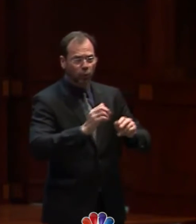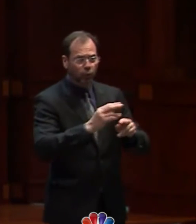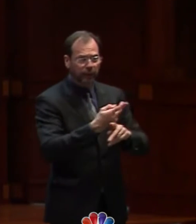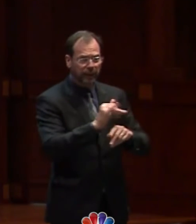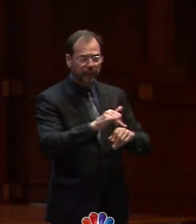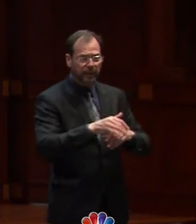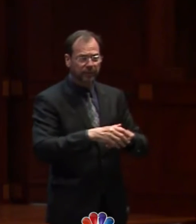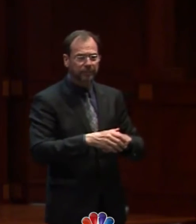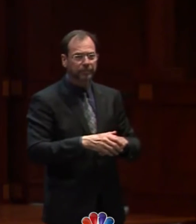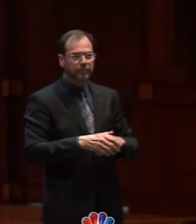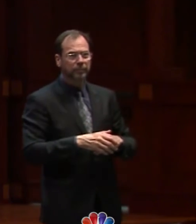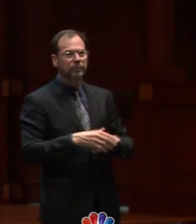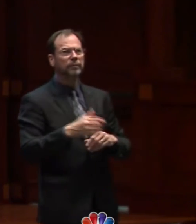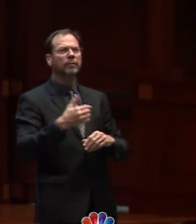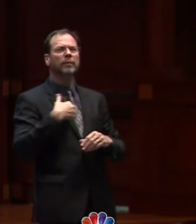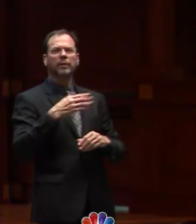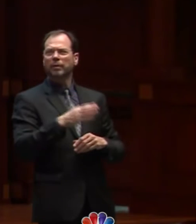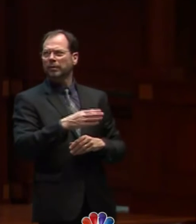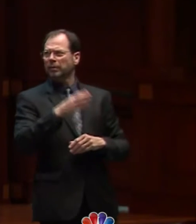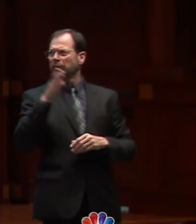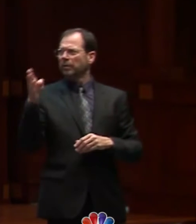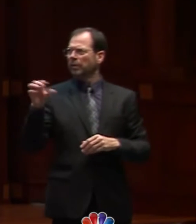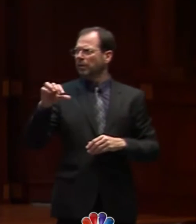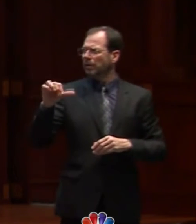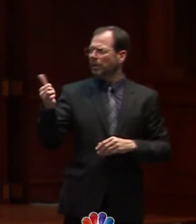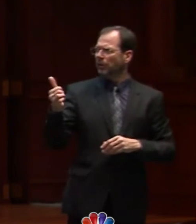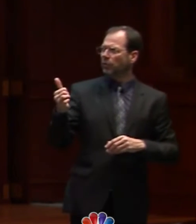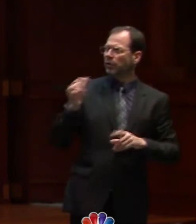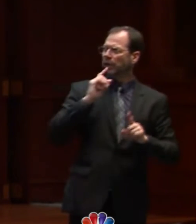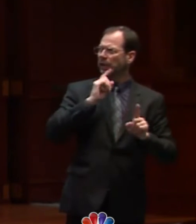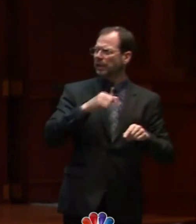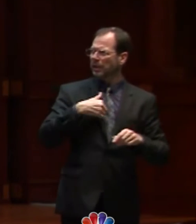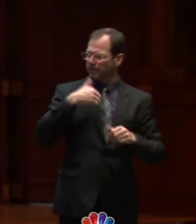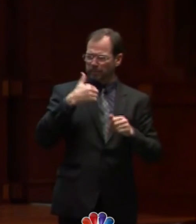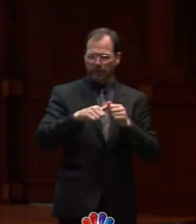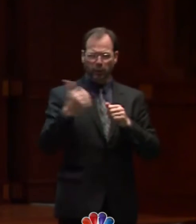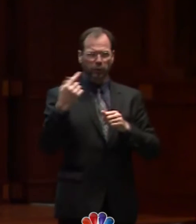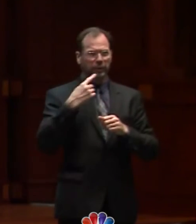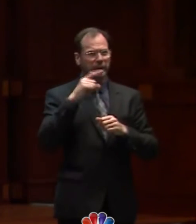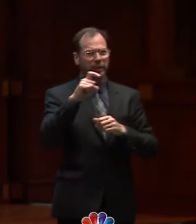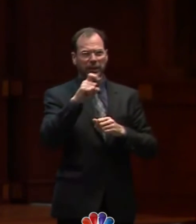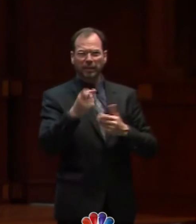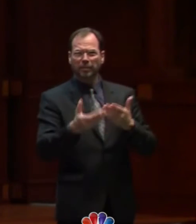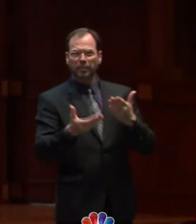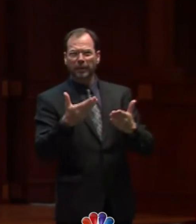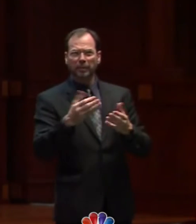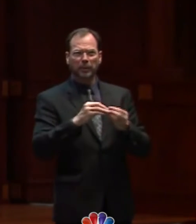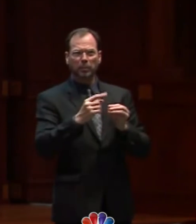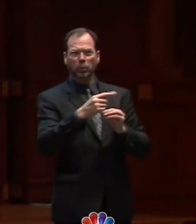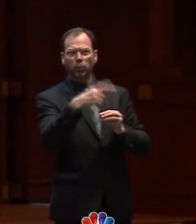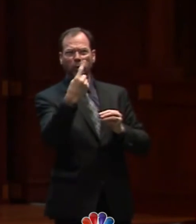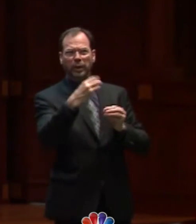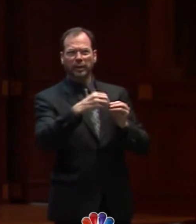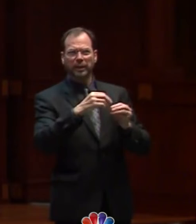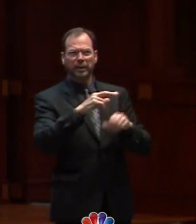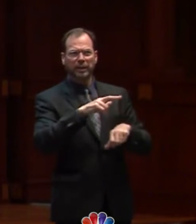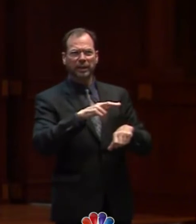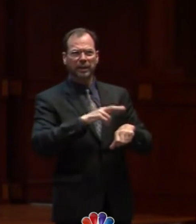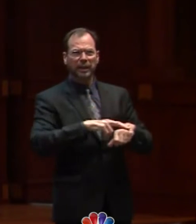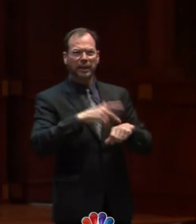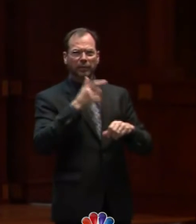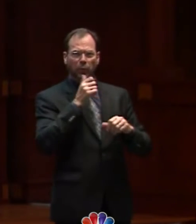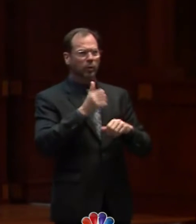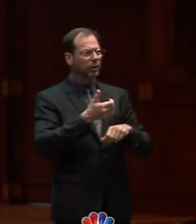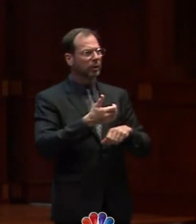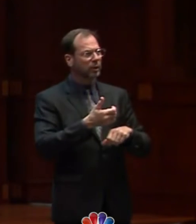So more is coming. I'm going to have Nim answer this. I'm recalling from what I think you said that Texas may be number one in the nation in those drive-through facilities. So why